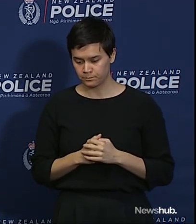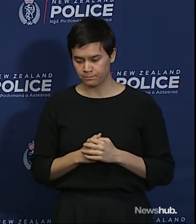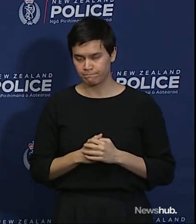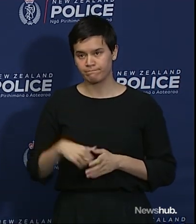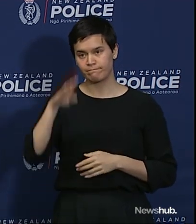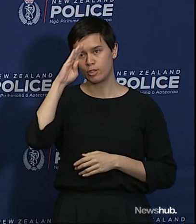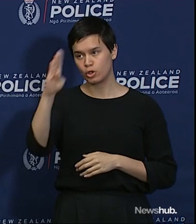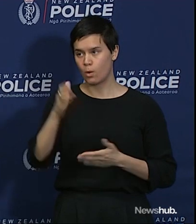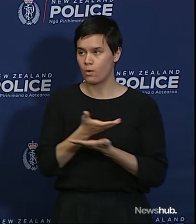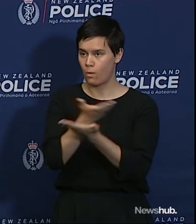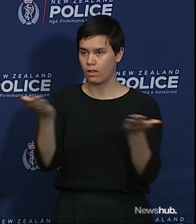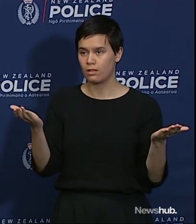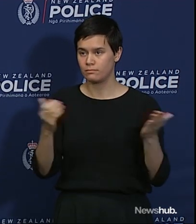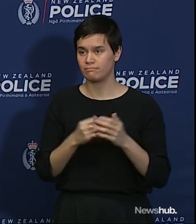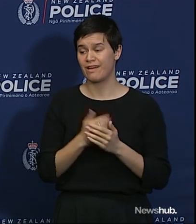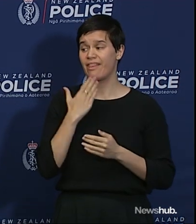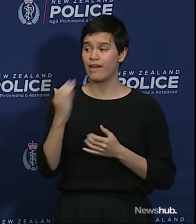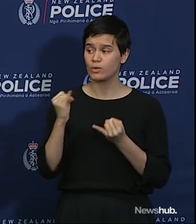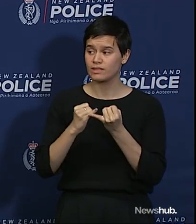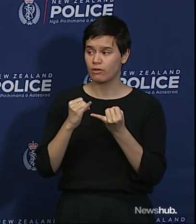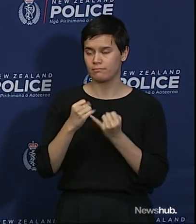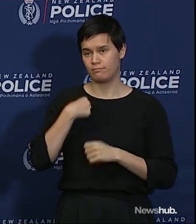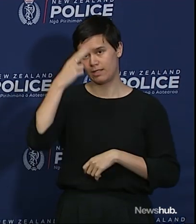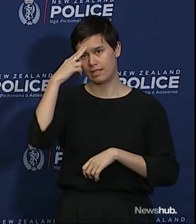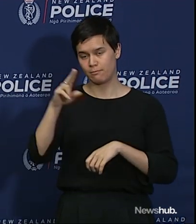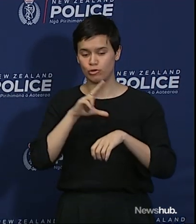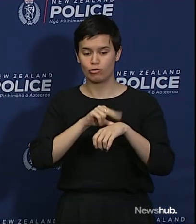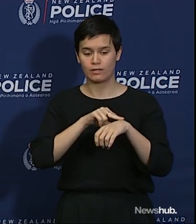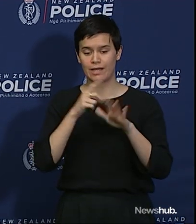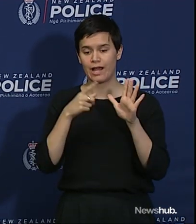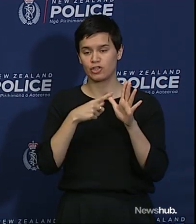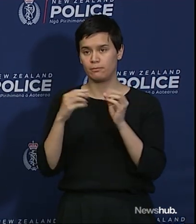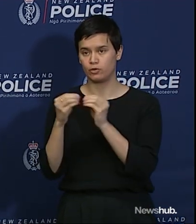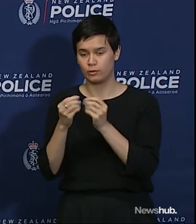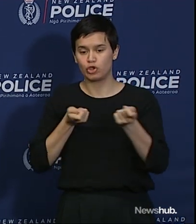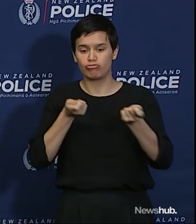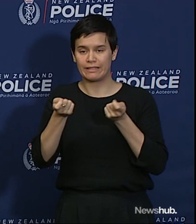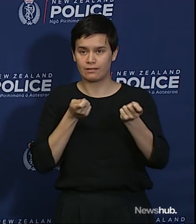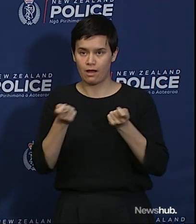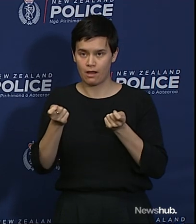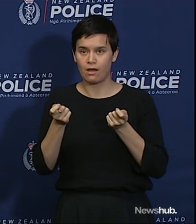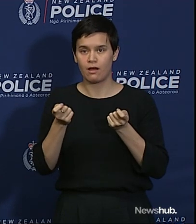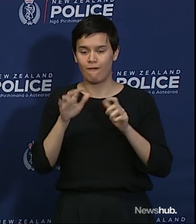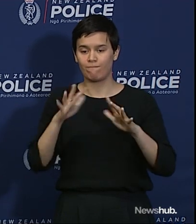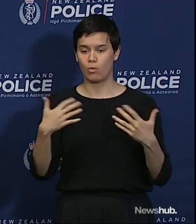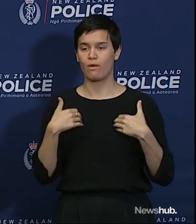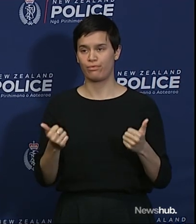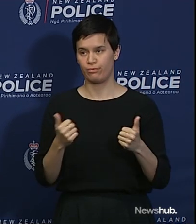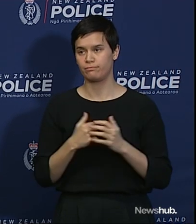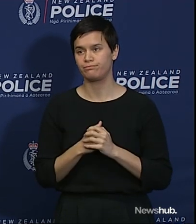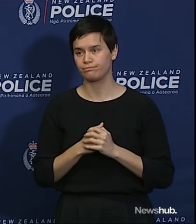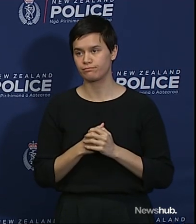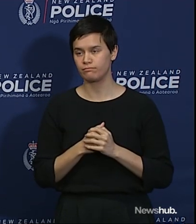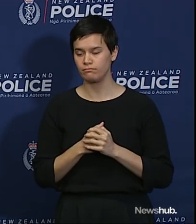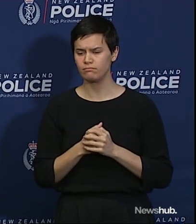Kia ora koutou. Thank you, Sarah. So I'm Dr. Ashley Bloomfield, Director General of Health. Just want to make a few quick comments